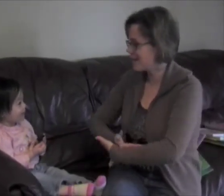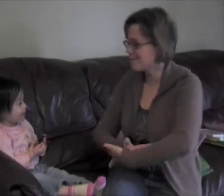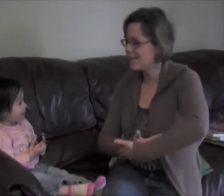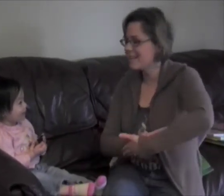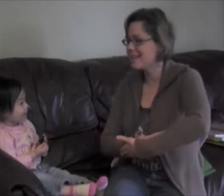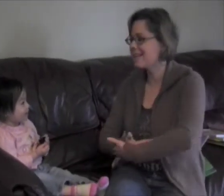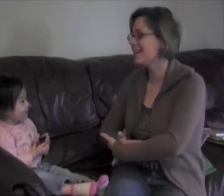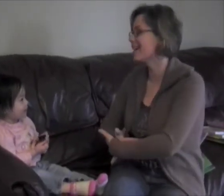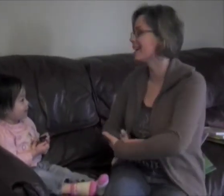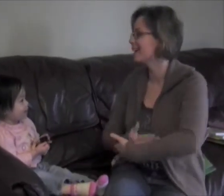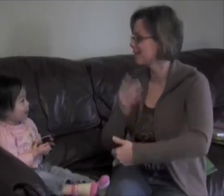Baby.